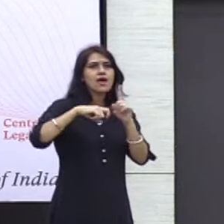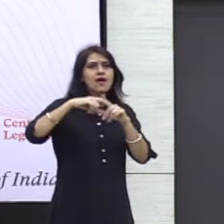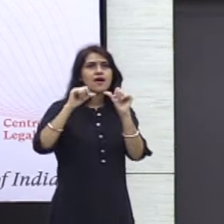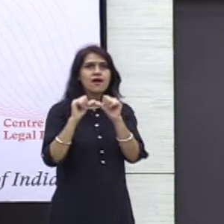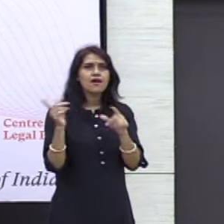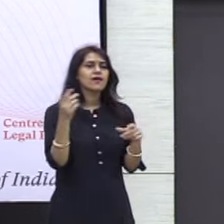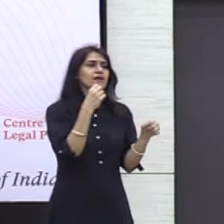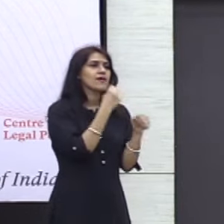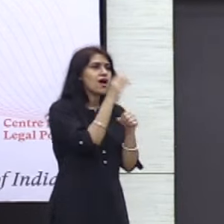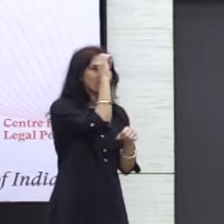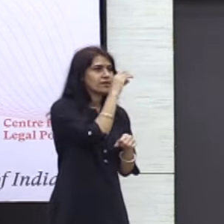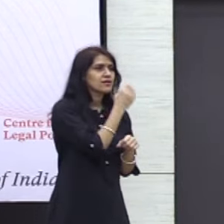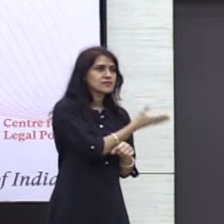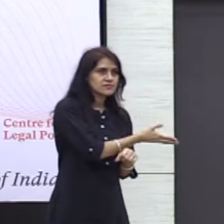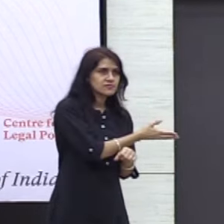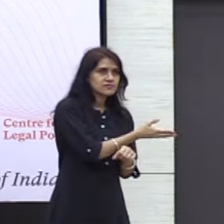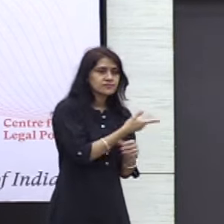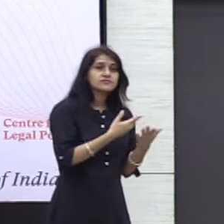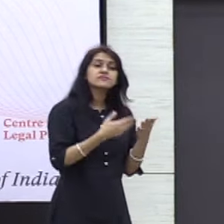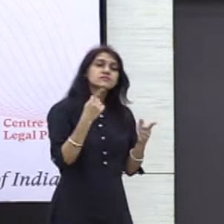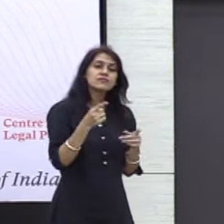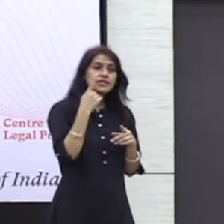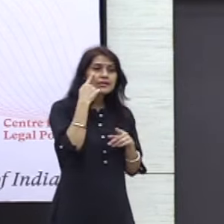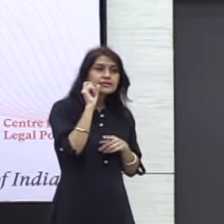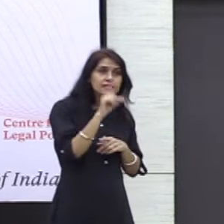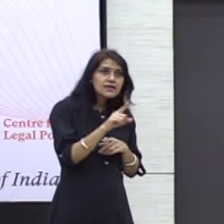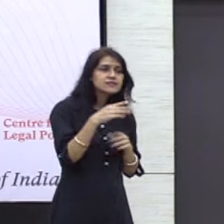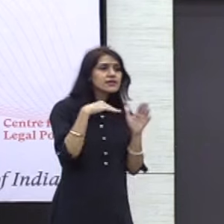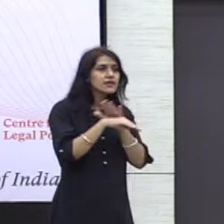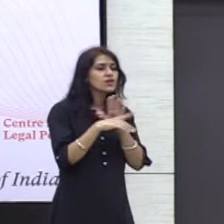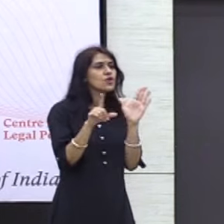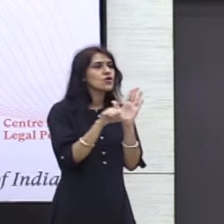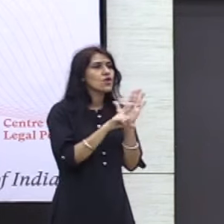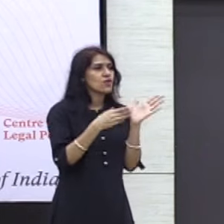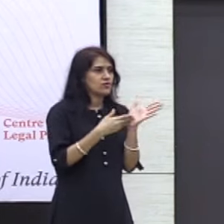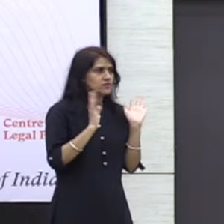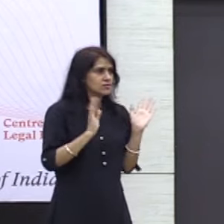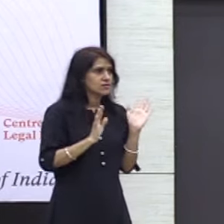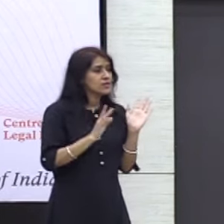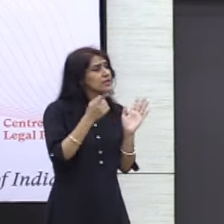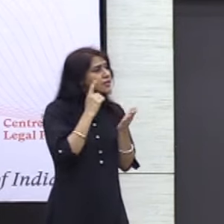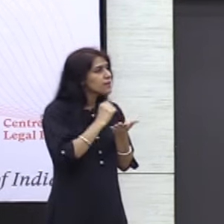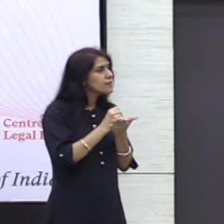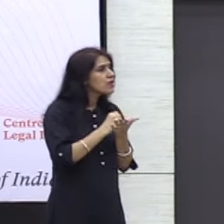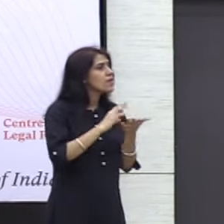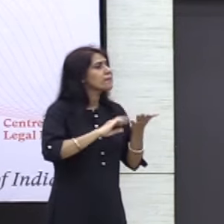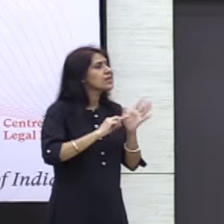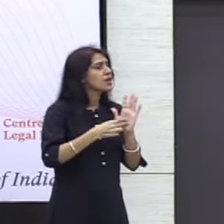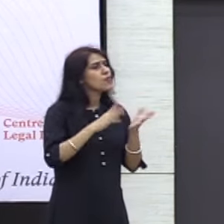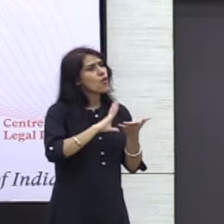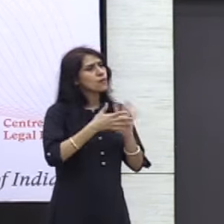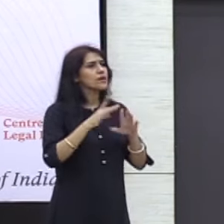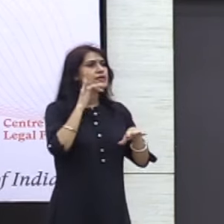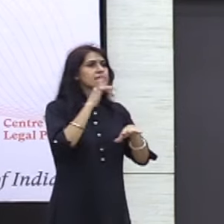therefore, if you are going to test any law, you must test it on the touchstone of reasonableness